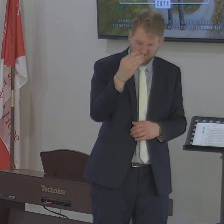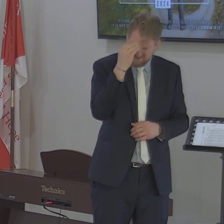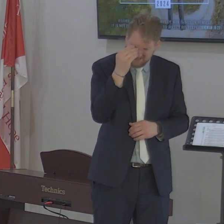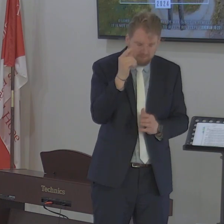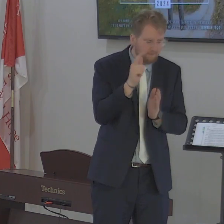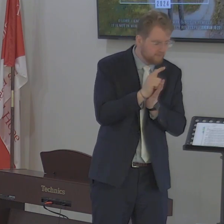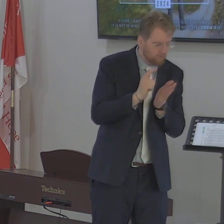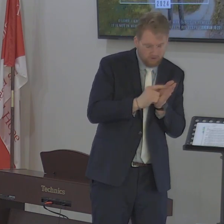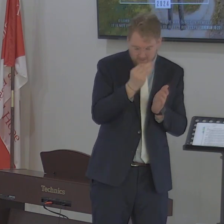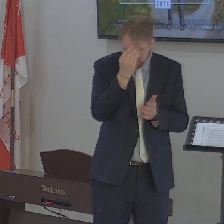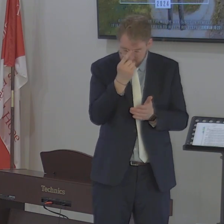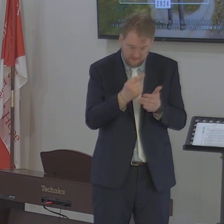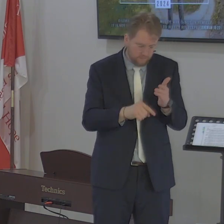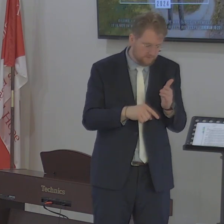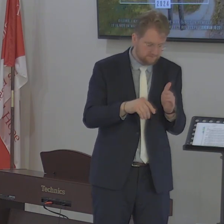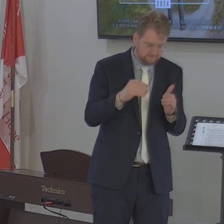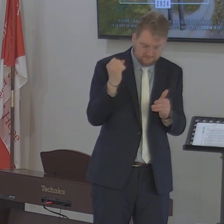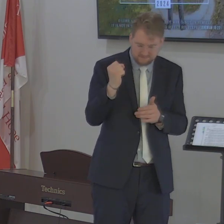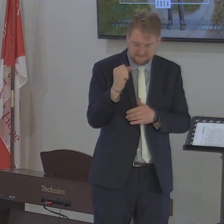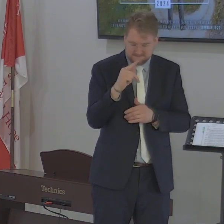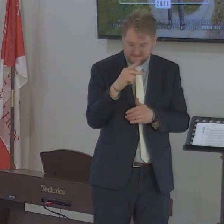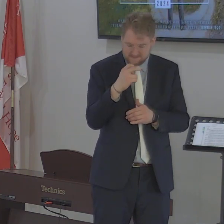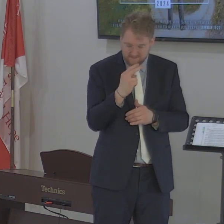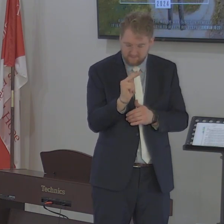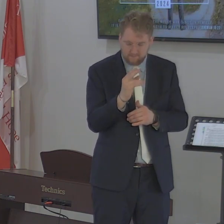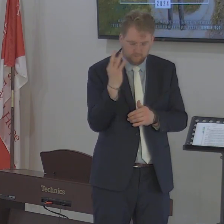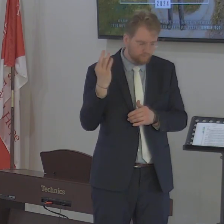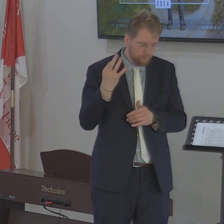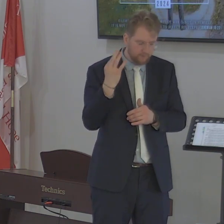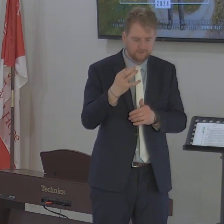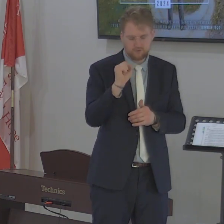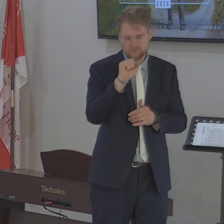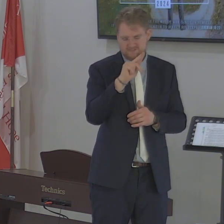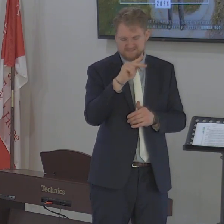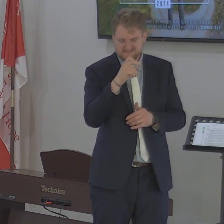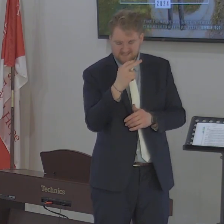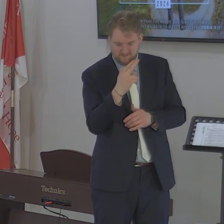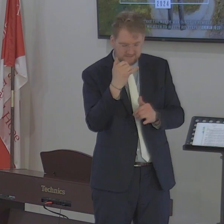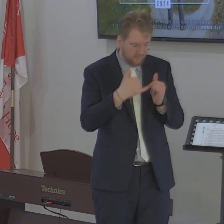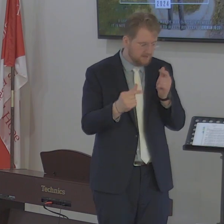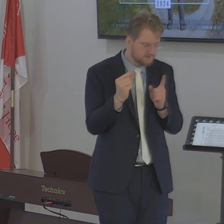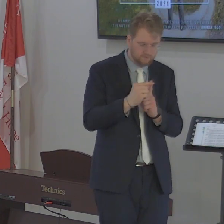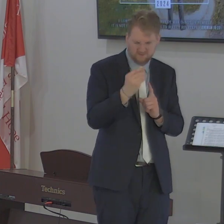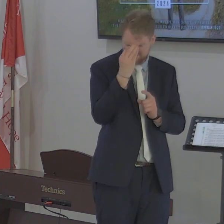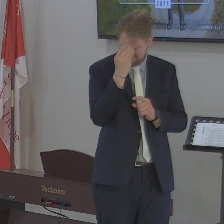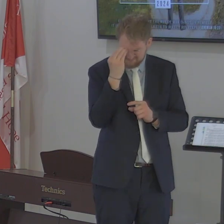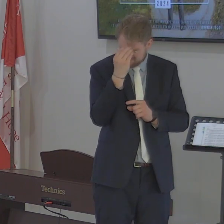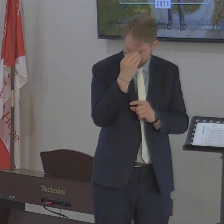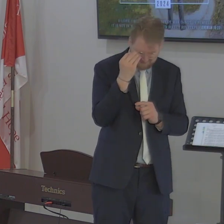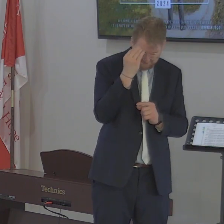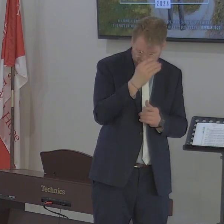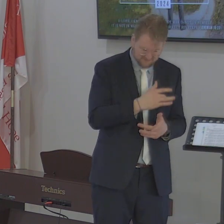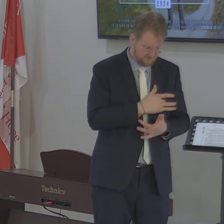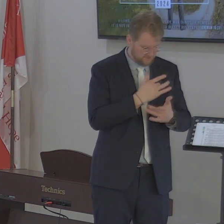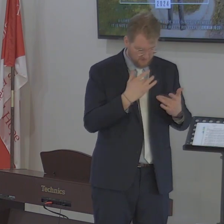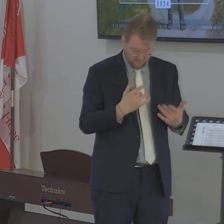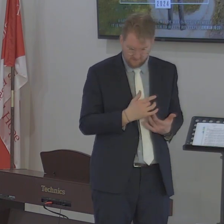Stephen preached and thinking about what he did to Stephen and Stephen's last words, Lord, just reminiscing in his mind and in his